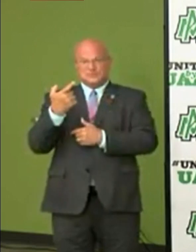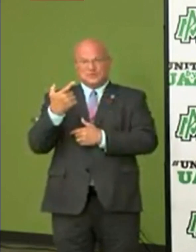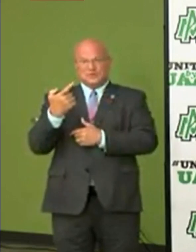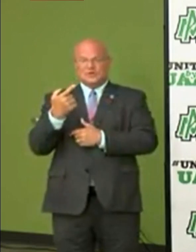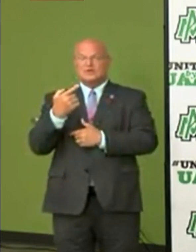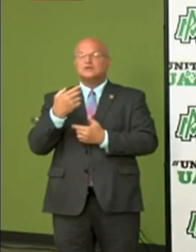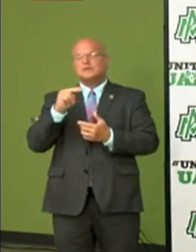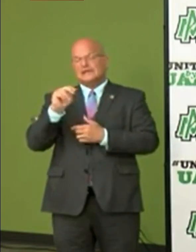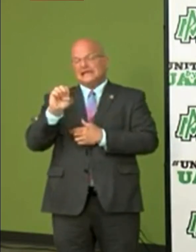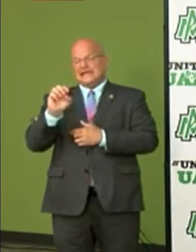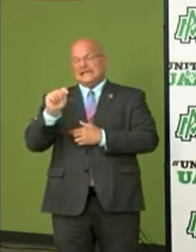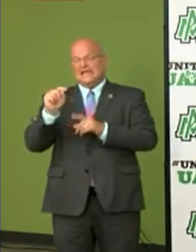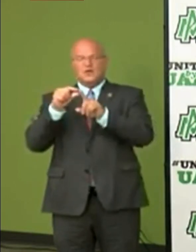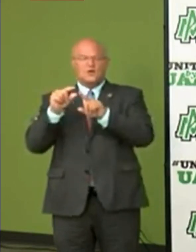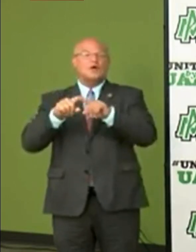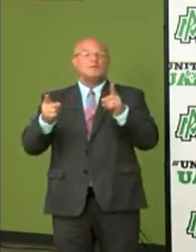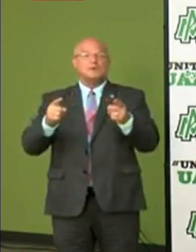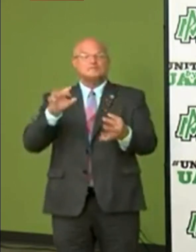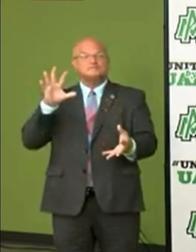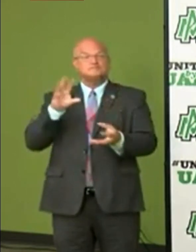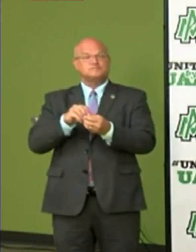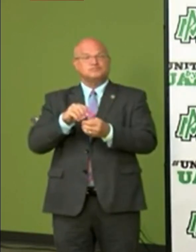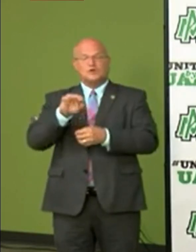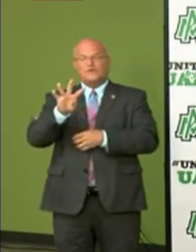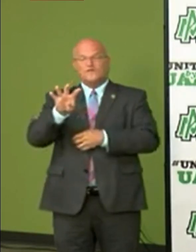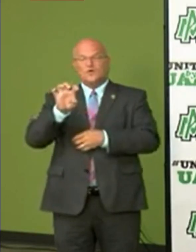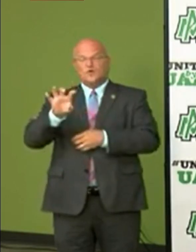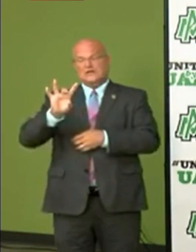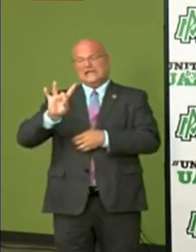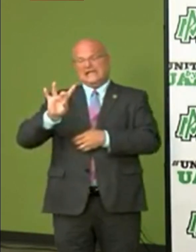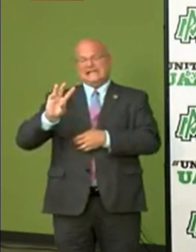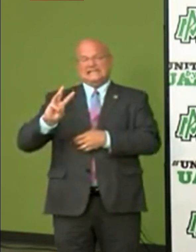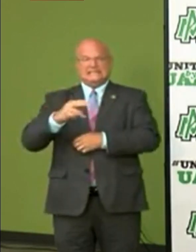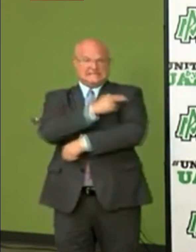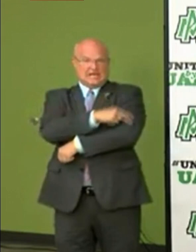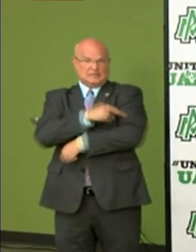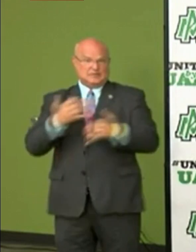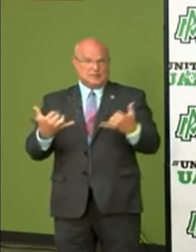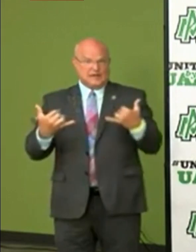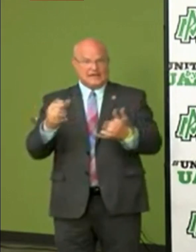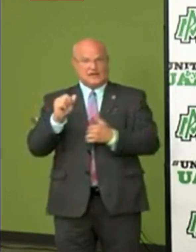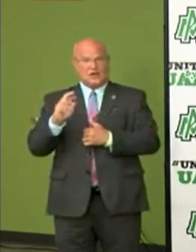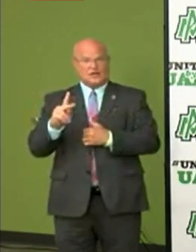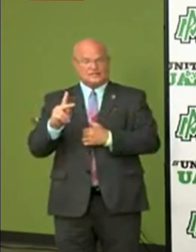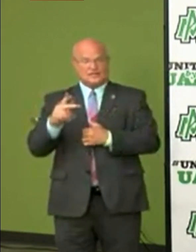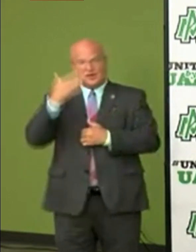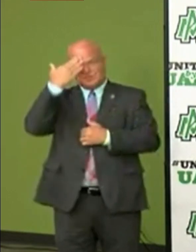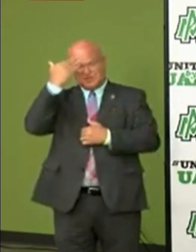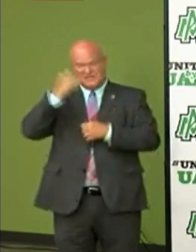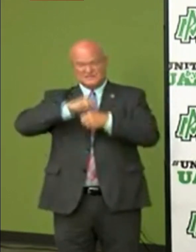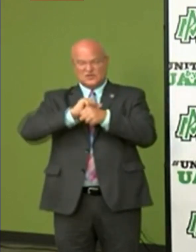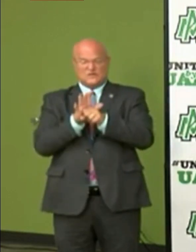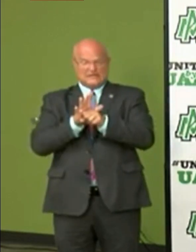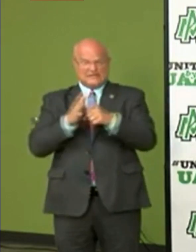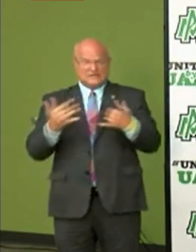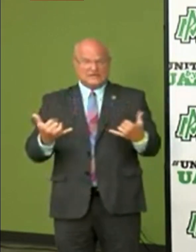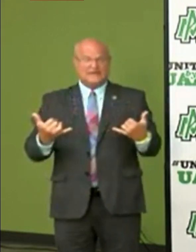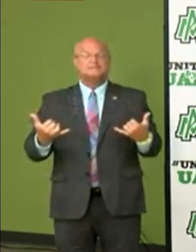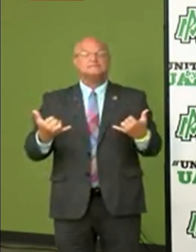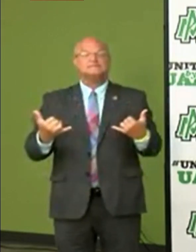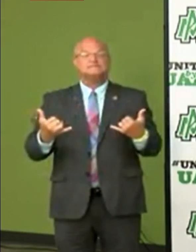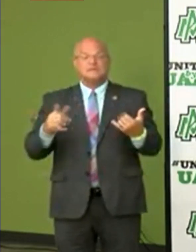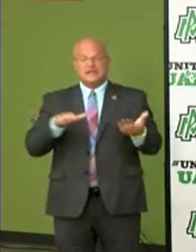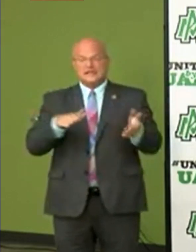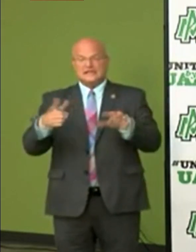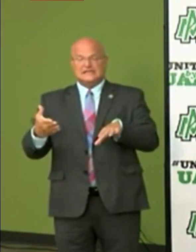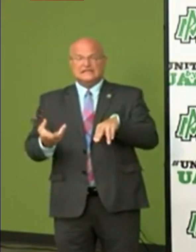be a net term. And so that brings us down to 486 hospitalized in Arkansas as a result of COVID-19. The